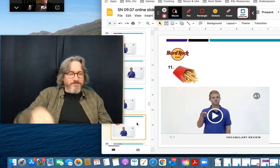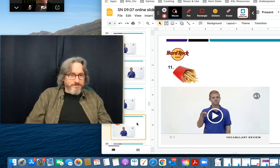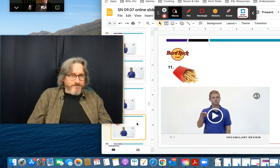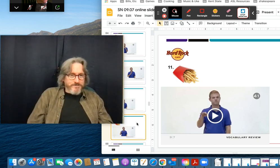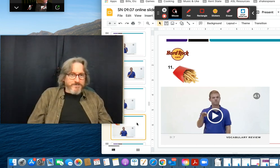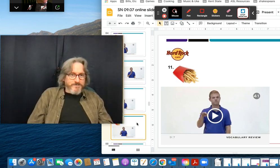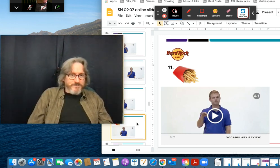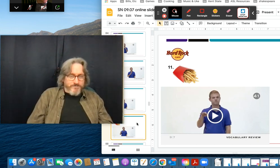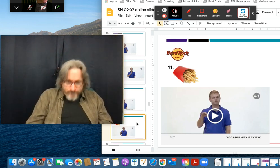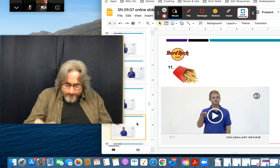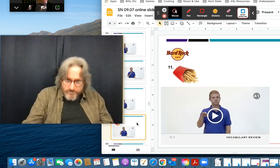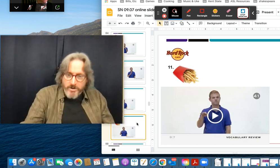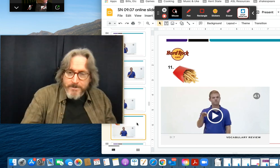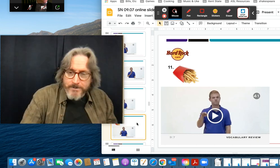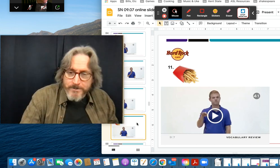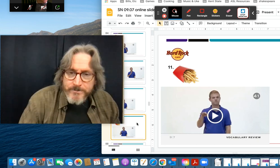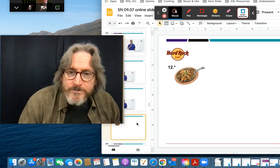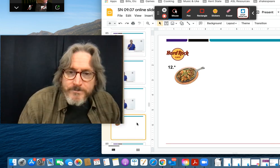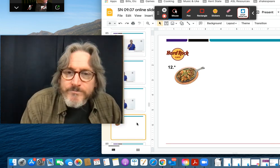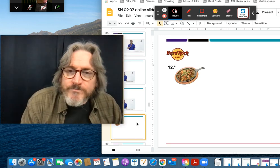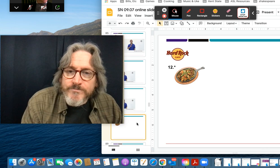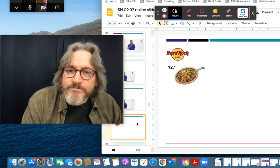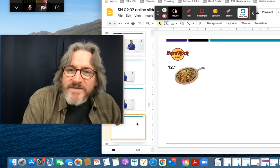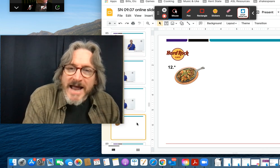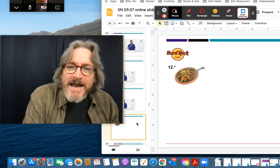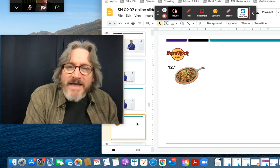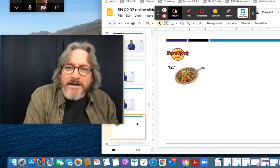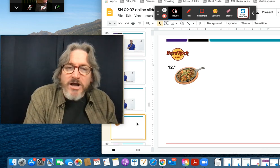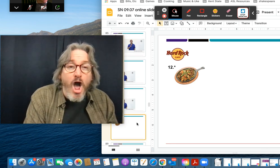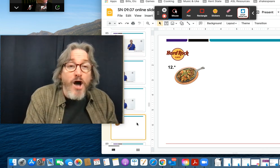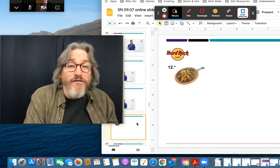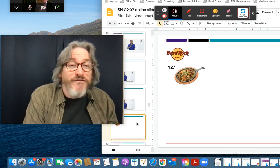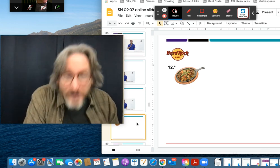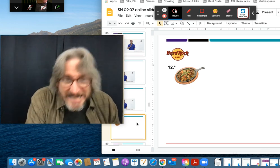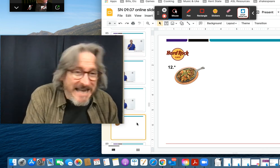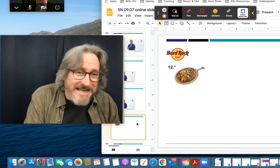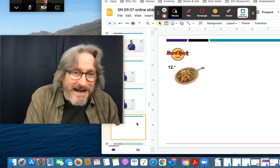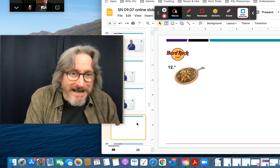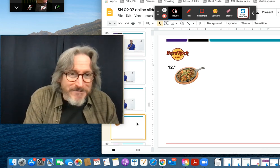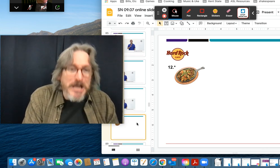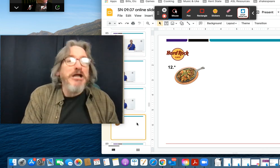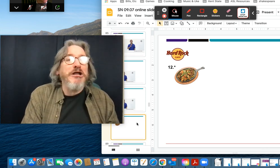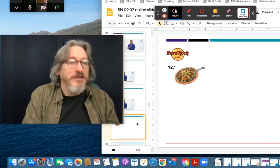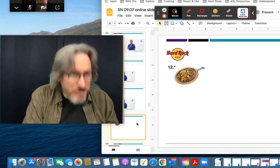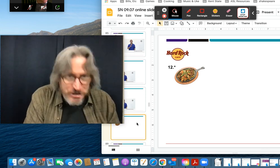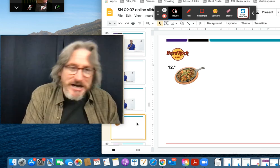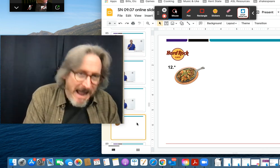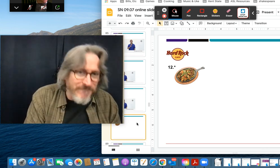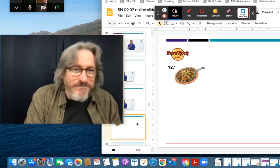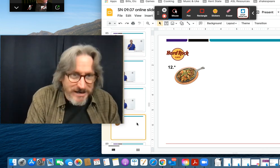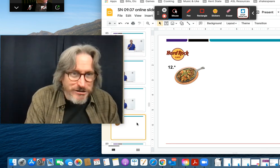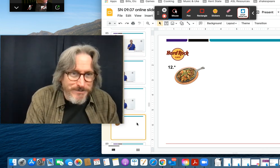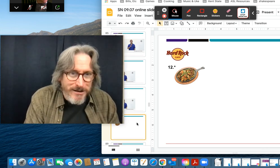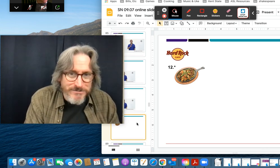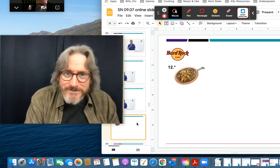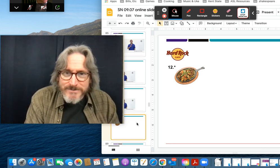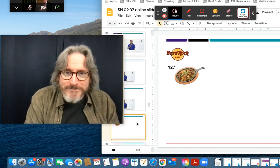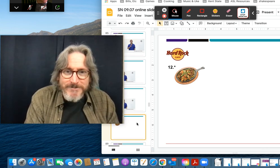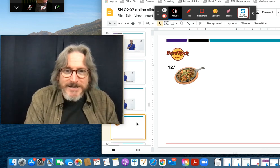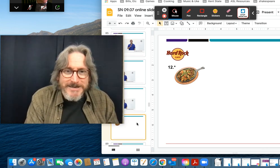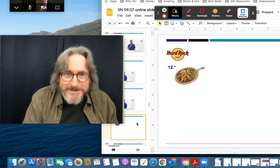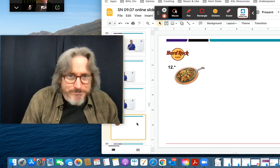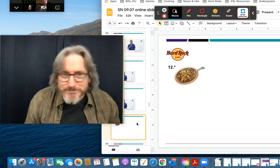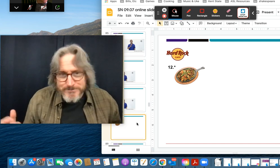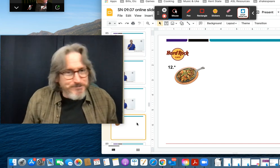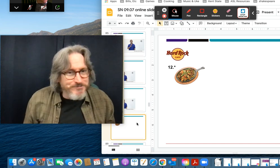French fry. Good. And then fajita that you're going to have to fingerspell.